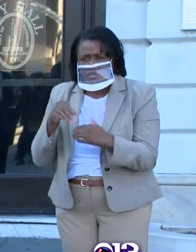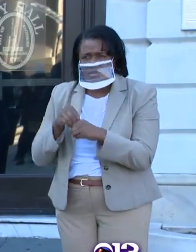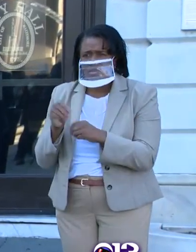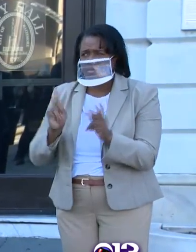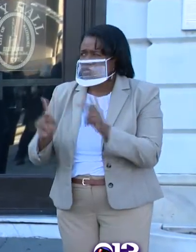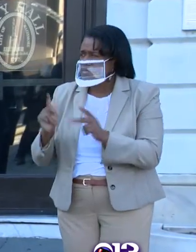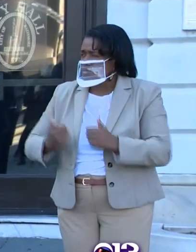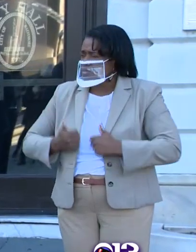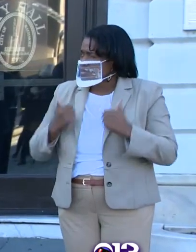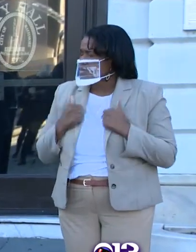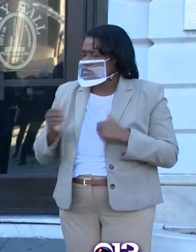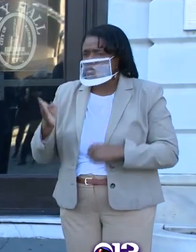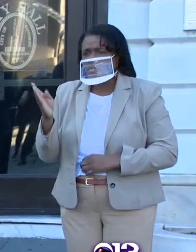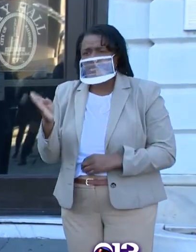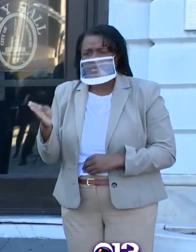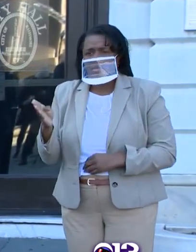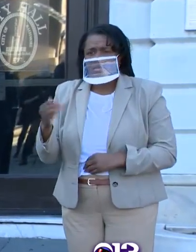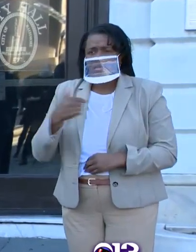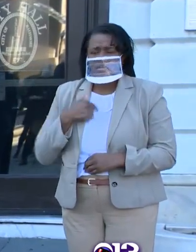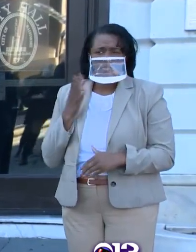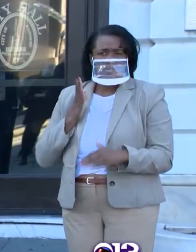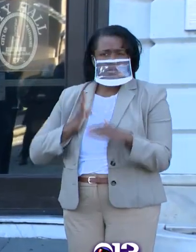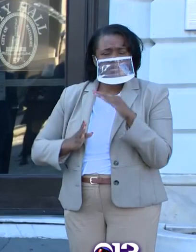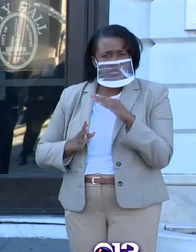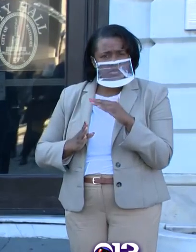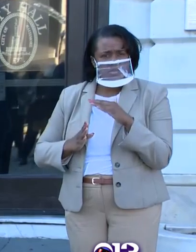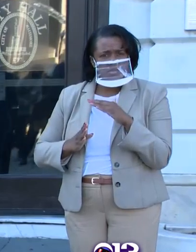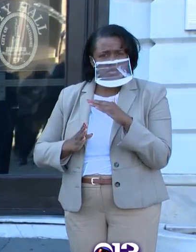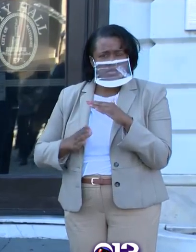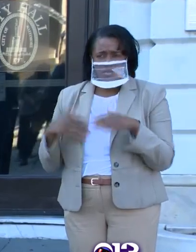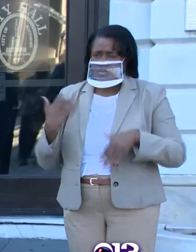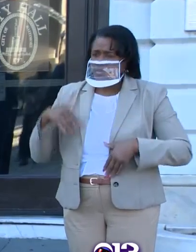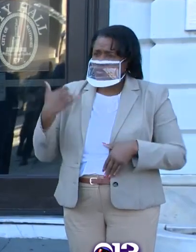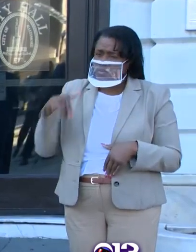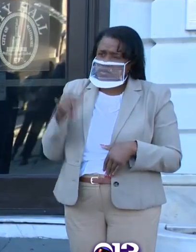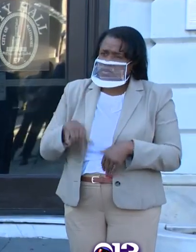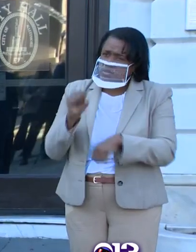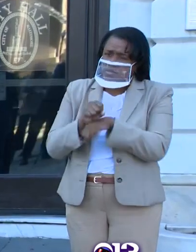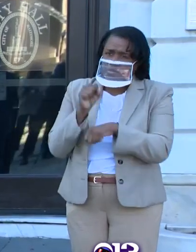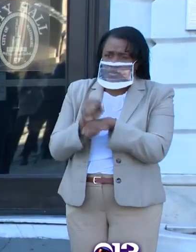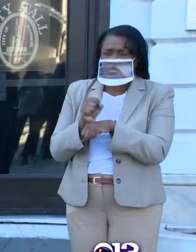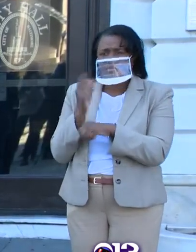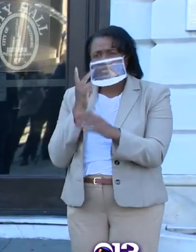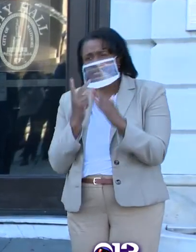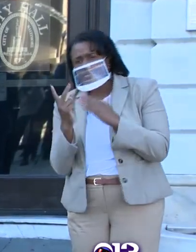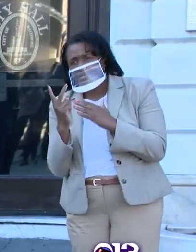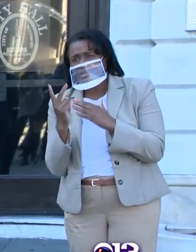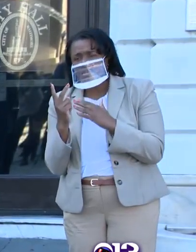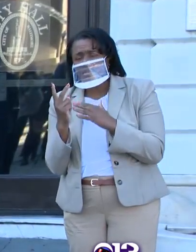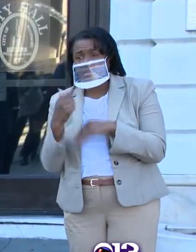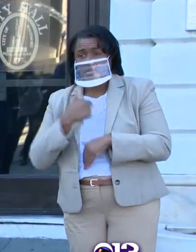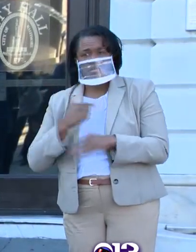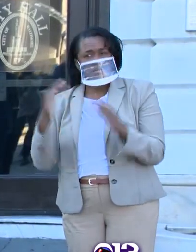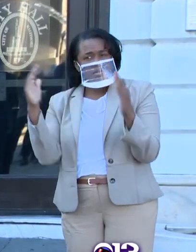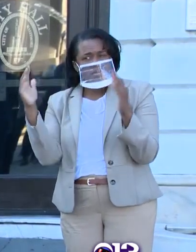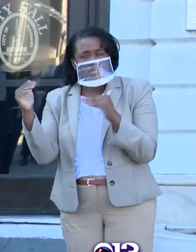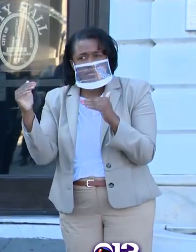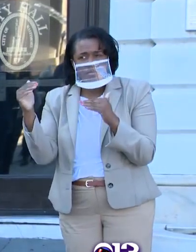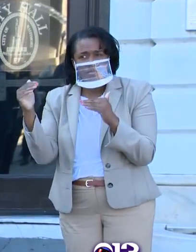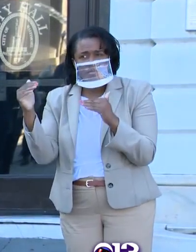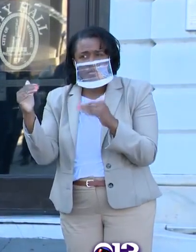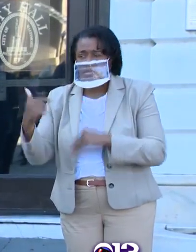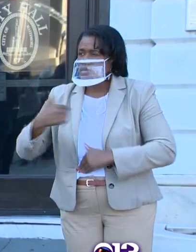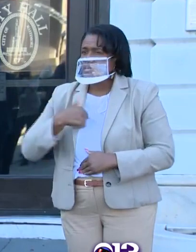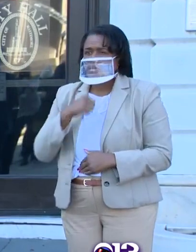of Baltimore. I am humbled by the task before us, and I have hope, but I